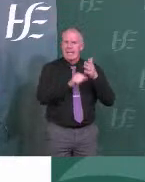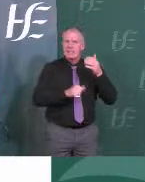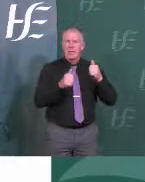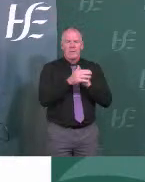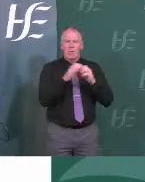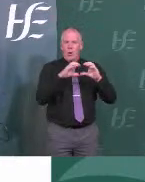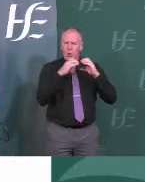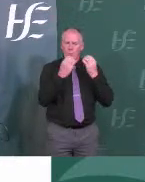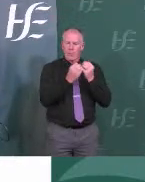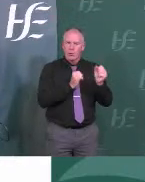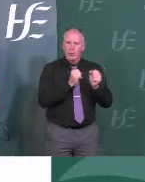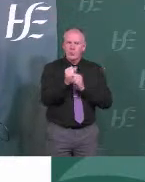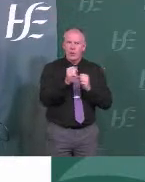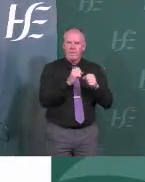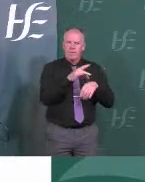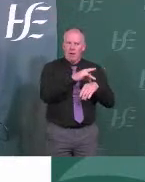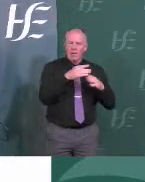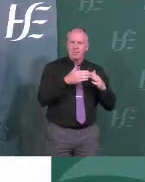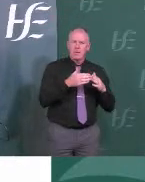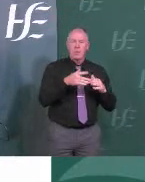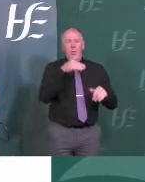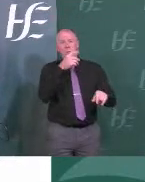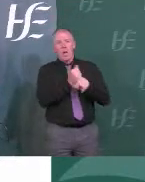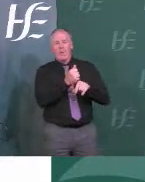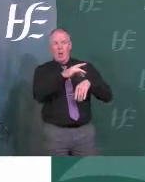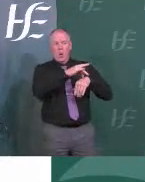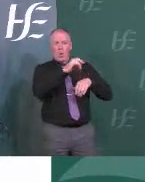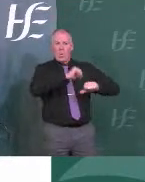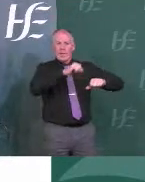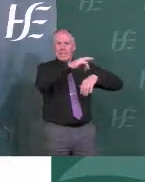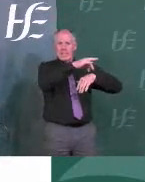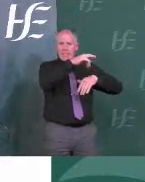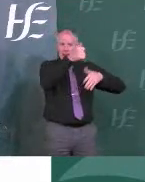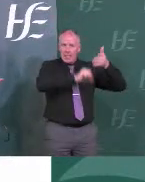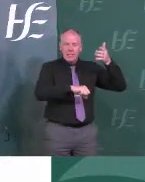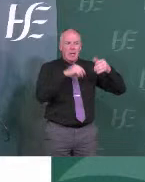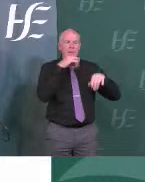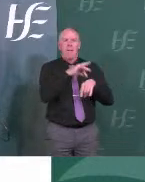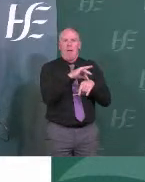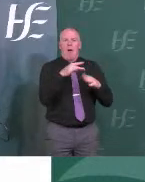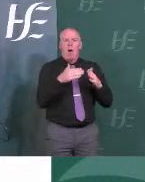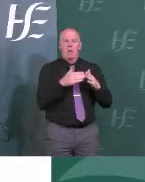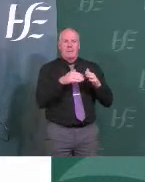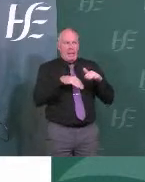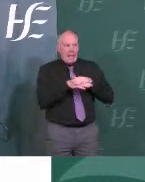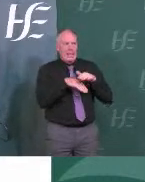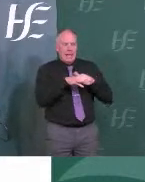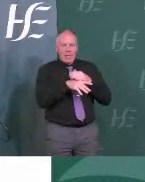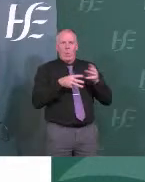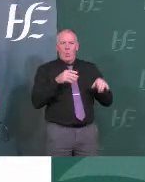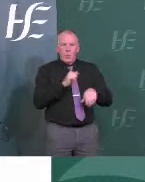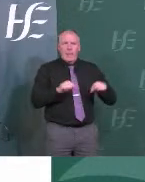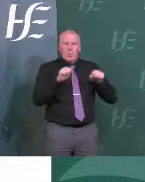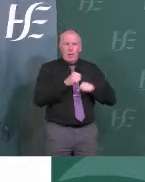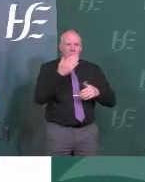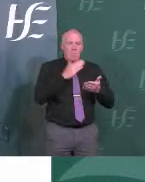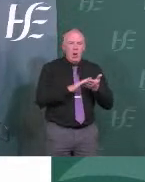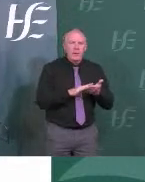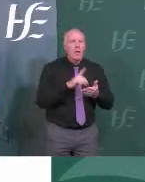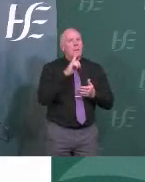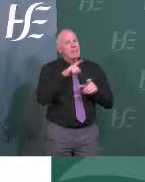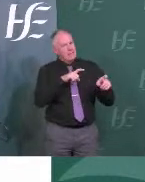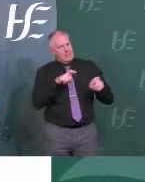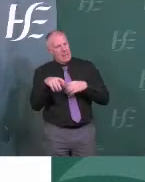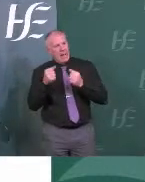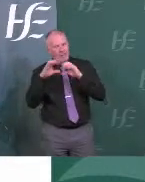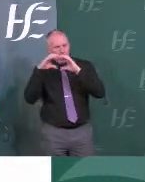that, traditionally, when we talk about waiting lists, we talk about hospitals all the time, so it's people waiting to get into hospital or outpatients. But critically, there are very